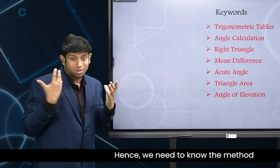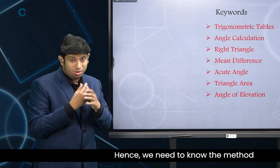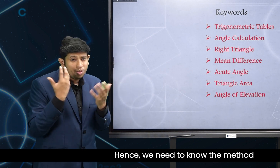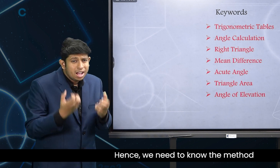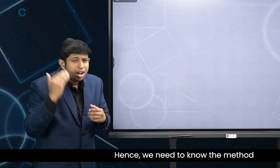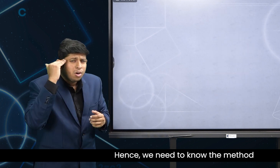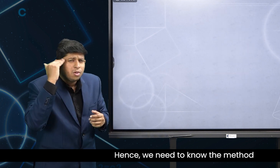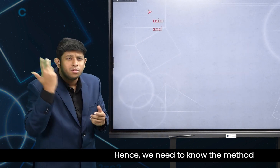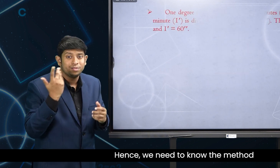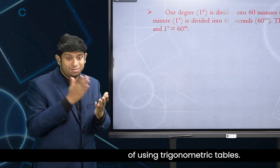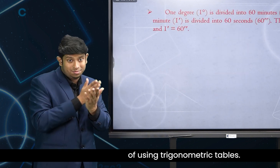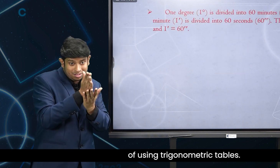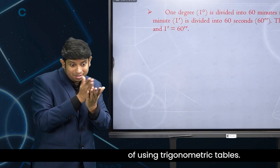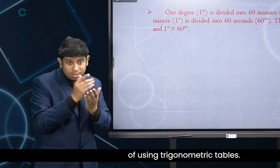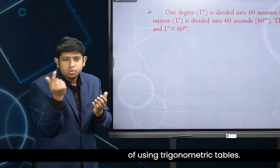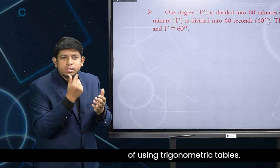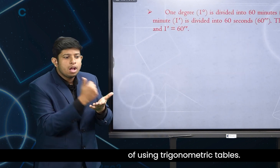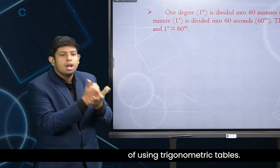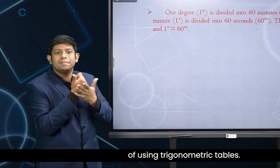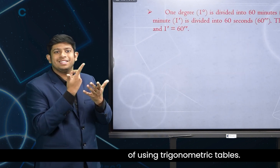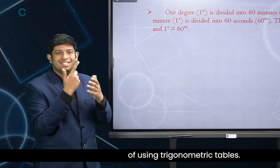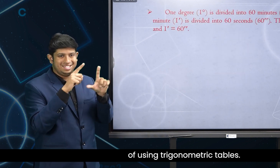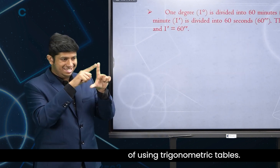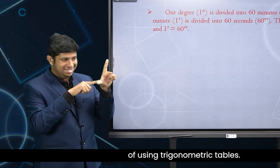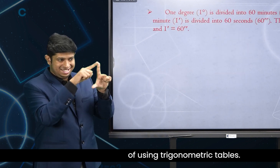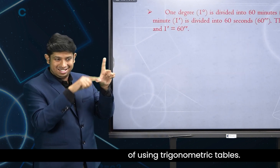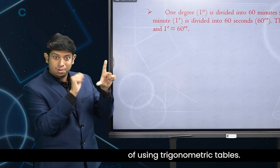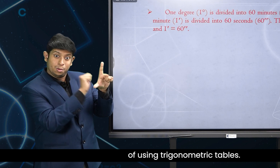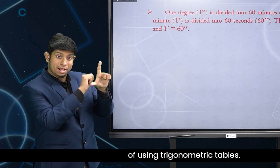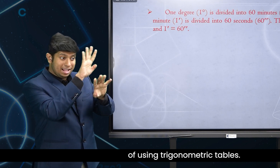Hence, we need to know the method of using trigonometric tables.